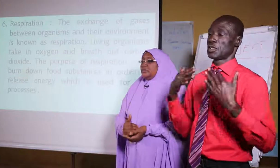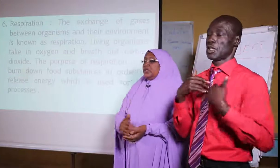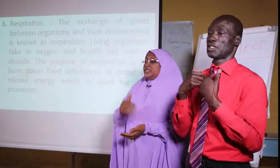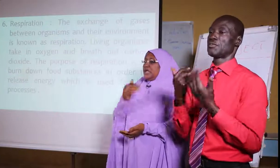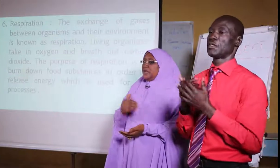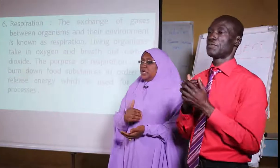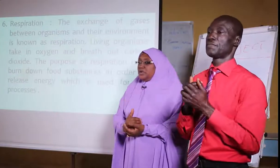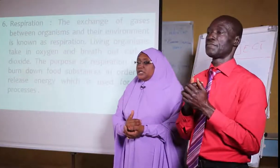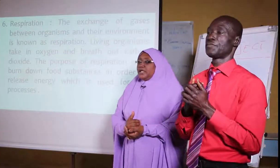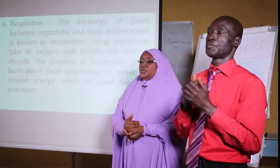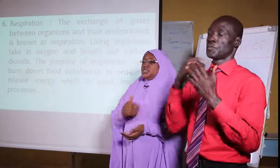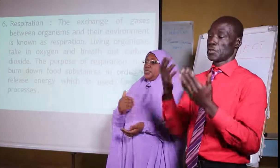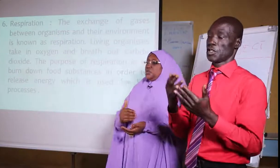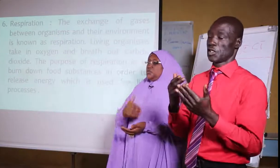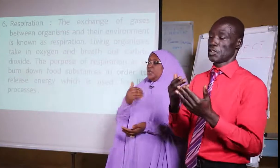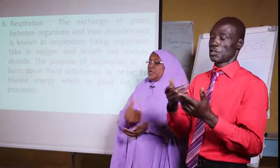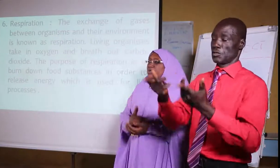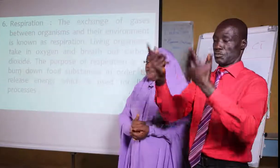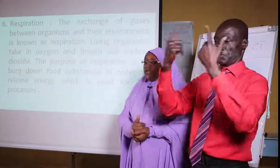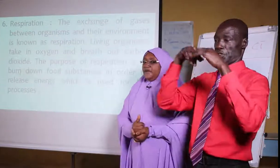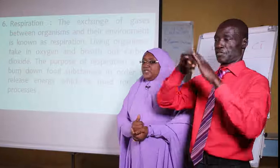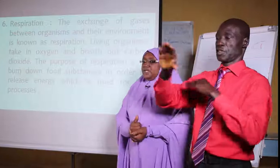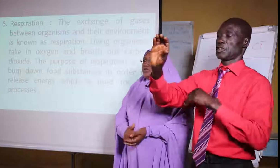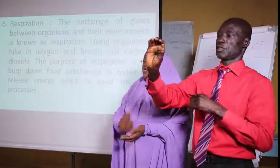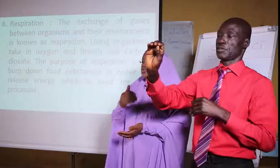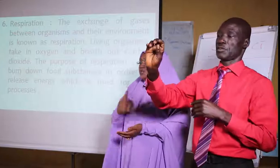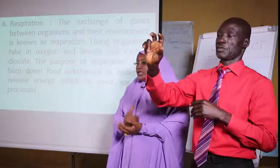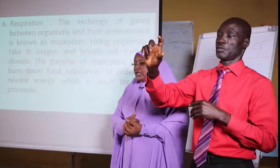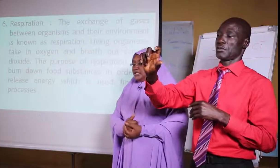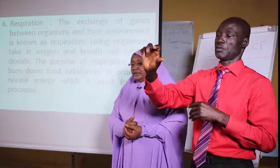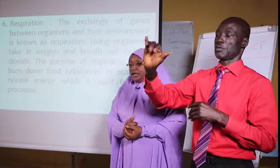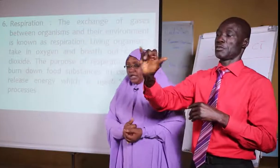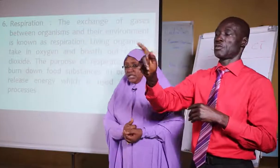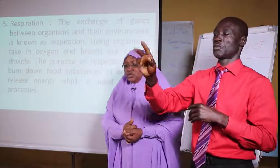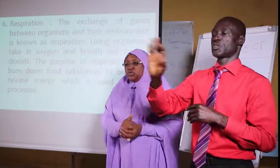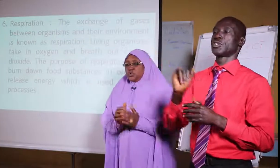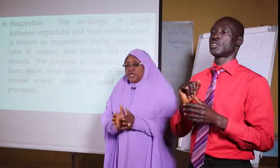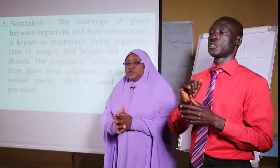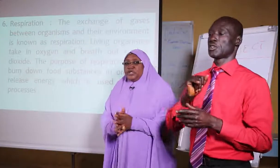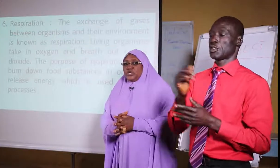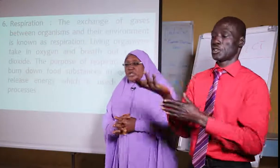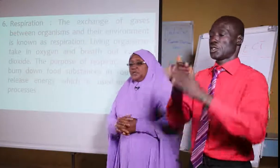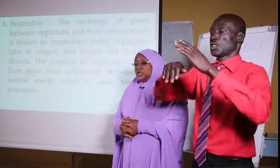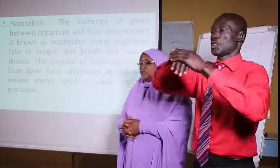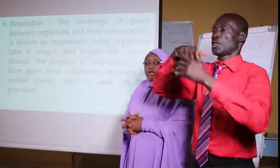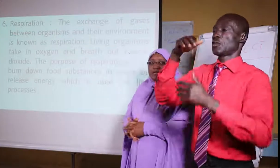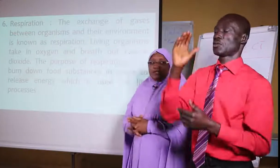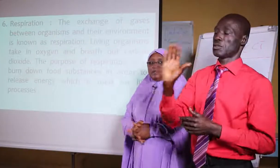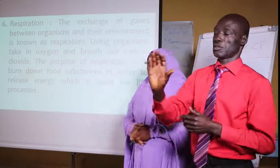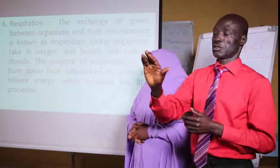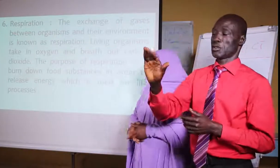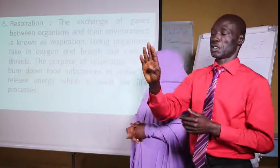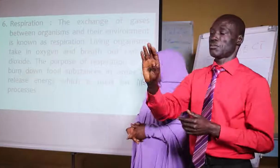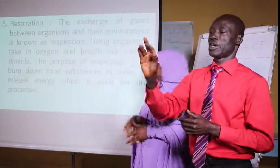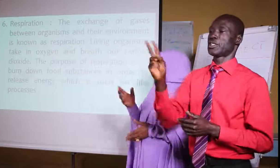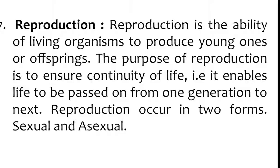oxygen, release carbon dioxide, which they use to burn down the food they have taken to release energy. So respiration is one of the characteristics